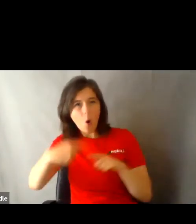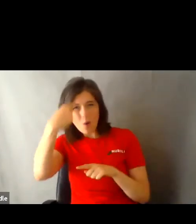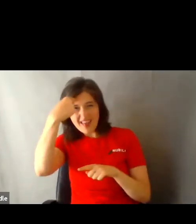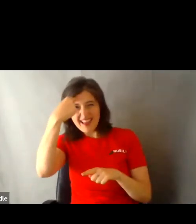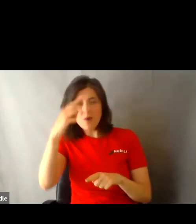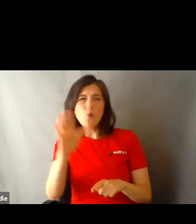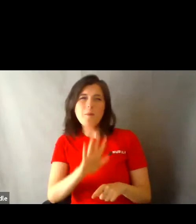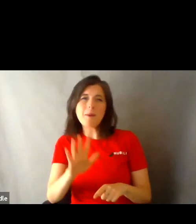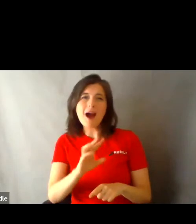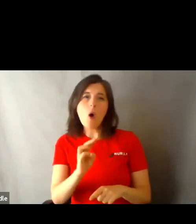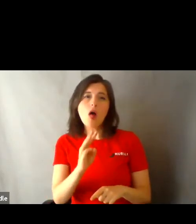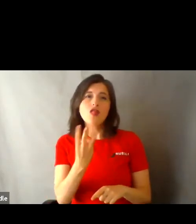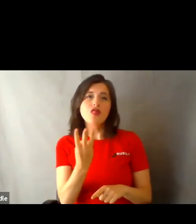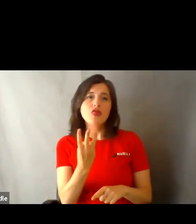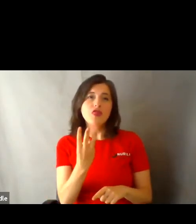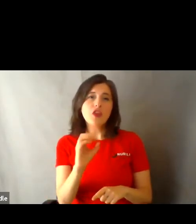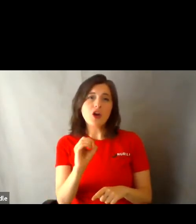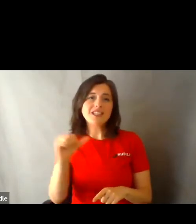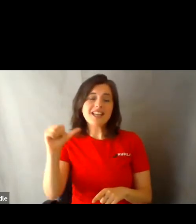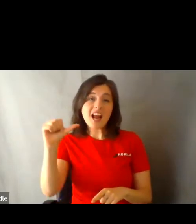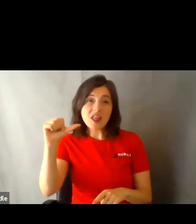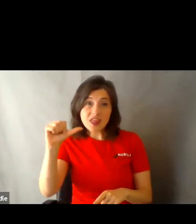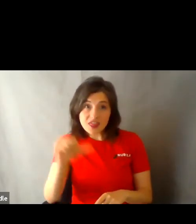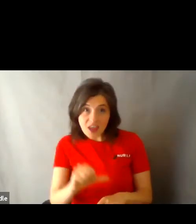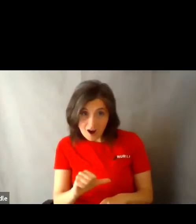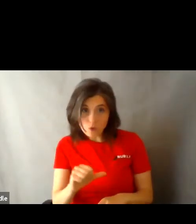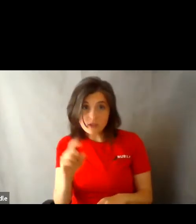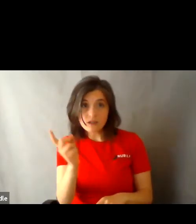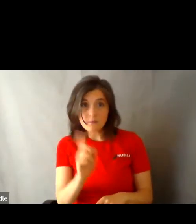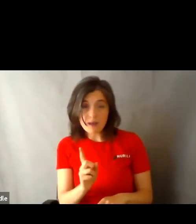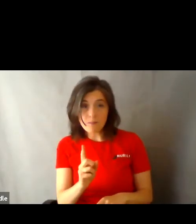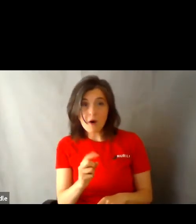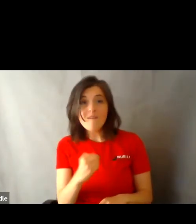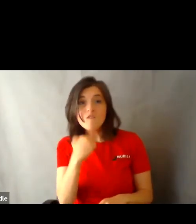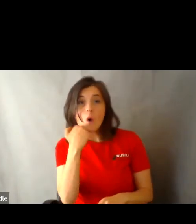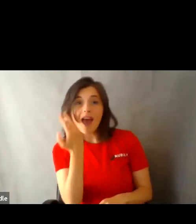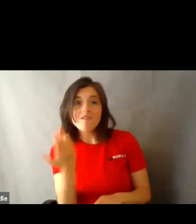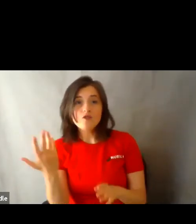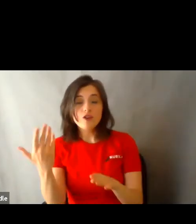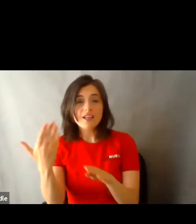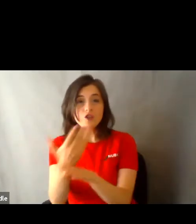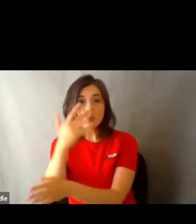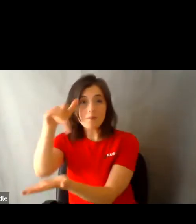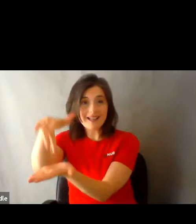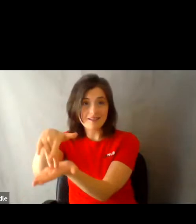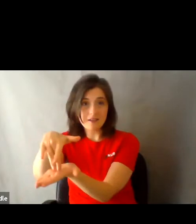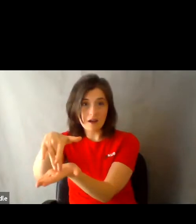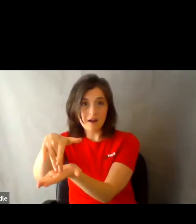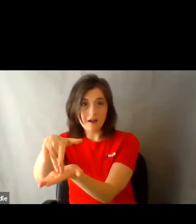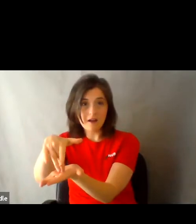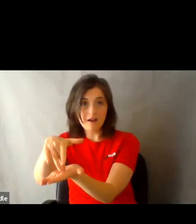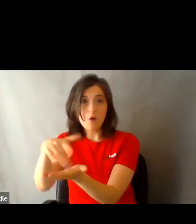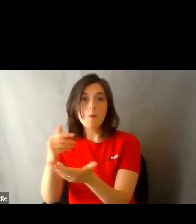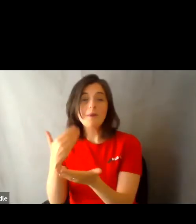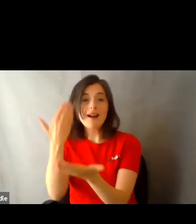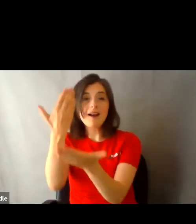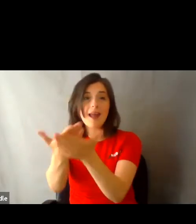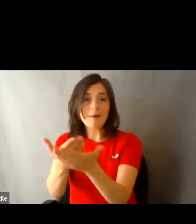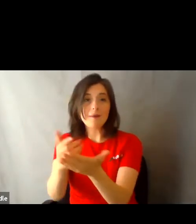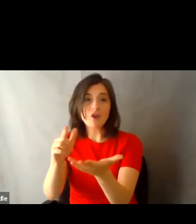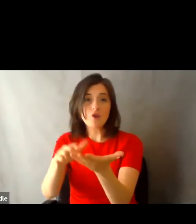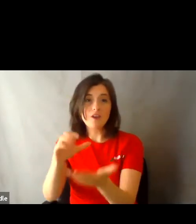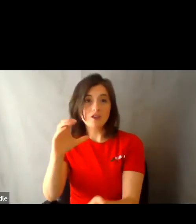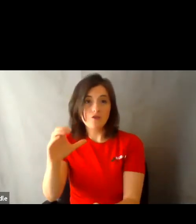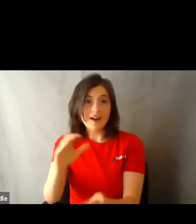roughly claiming universal credit for each of those job centres. That's a big section of the population that we can reach out to and try and